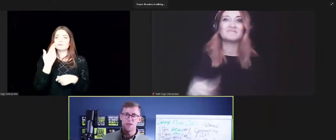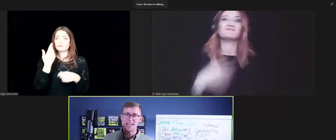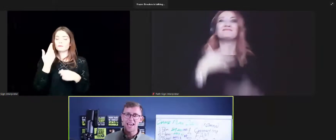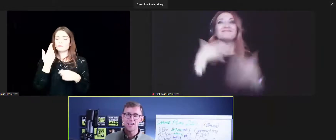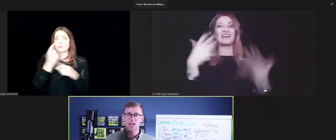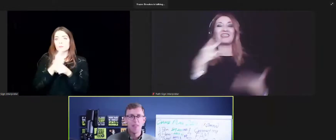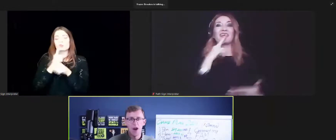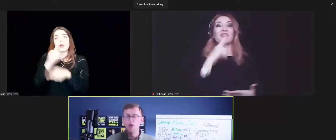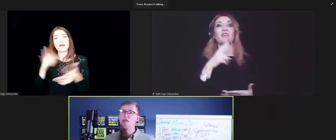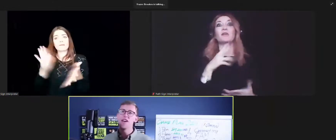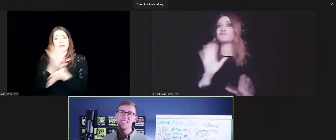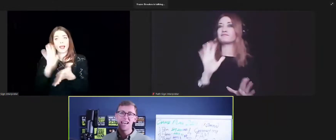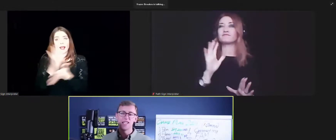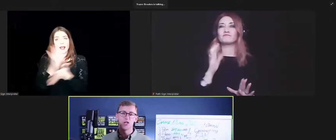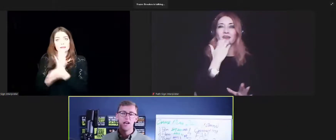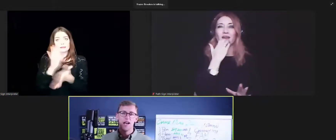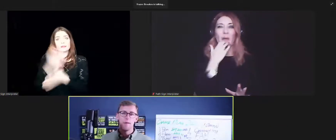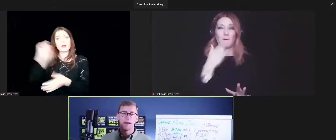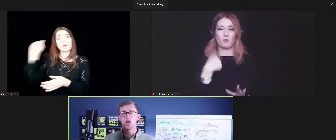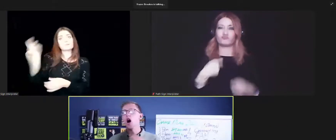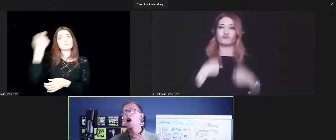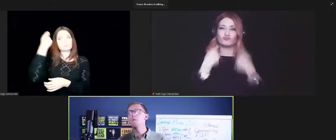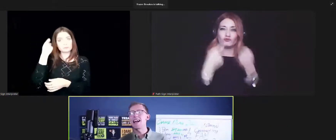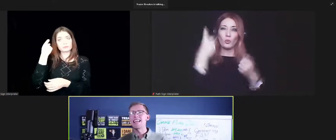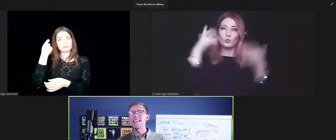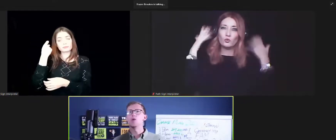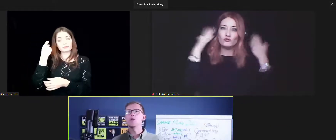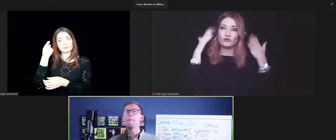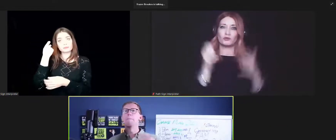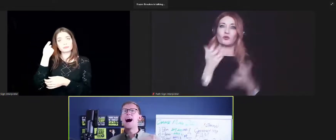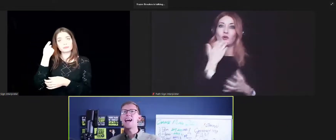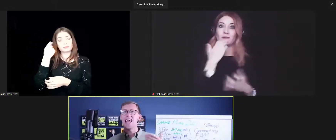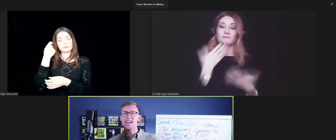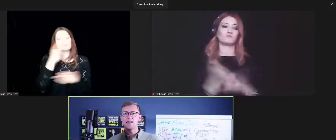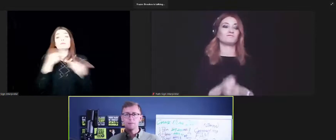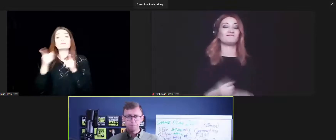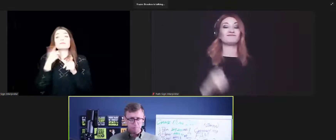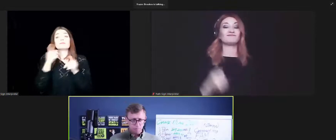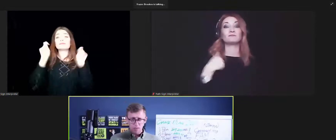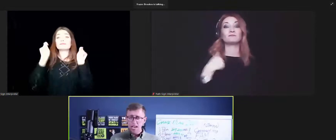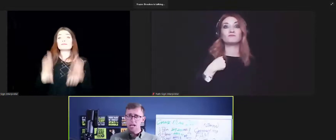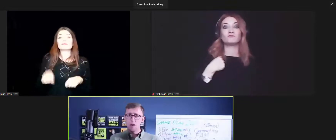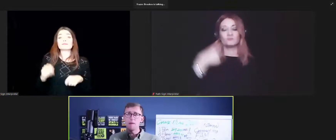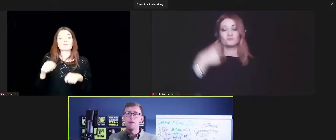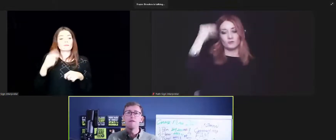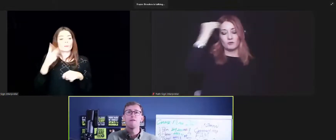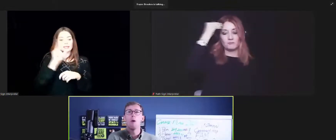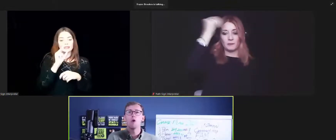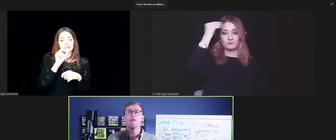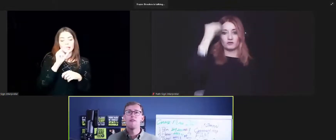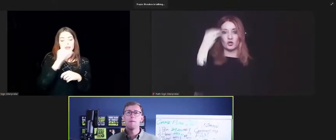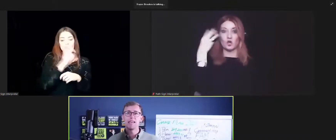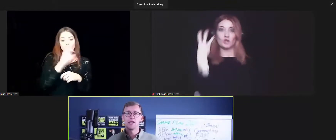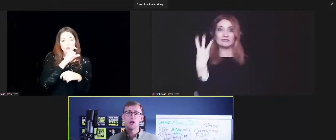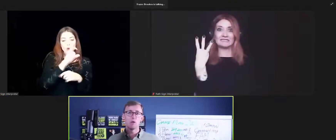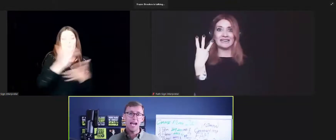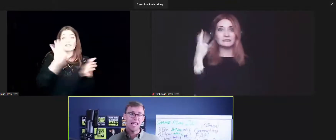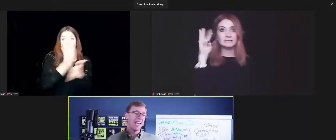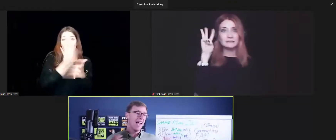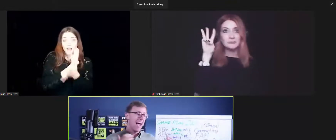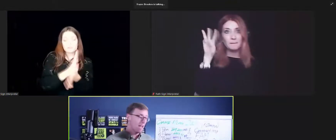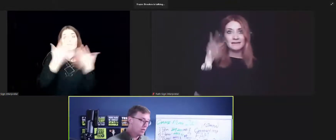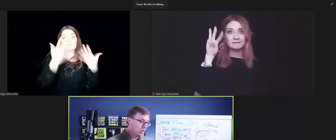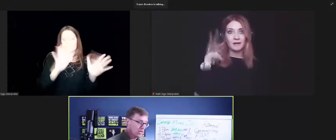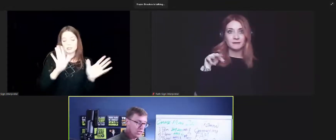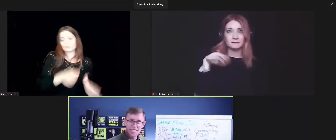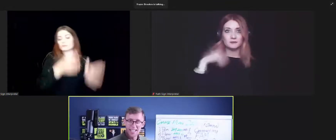3 days, then another 30 days. Because a lot of you might need to get buy-in and commitment from your families. So say,